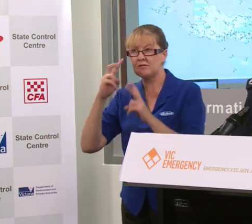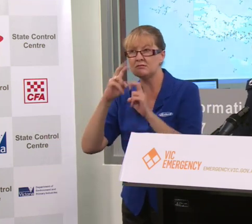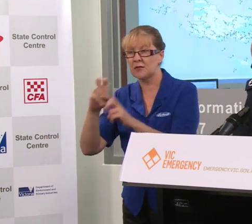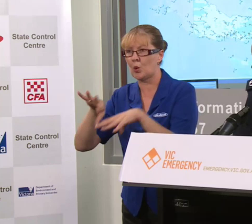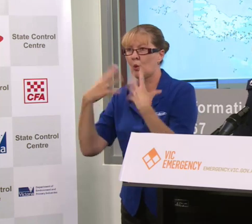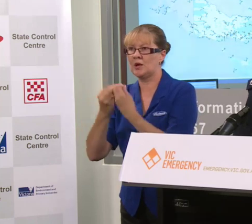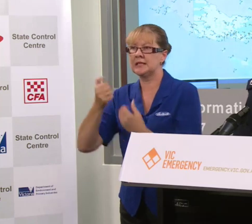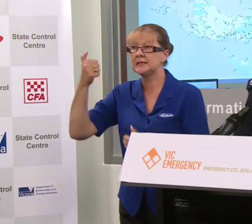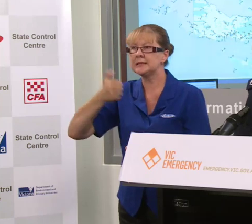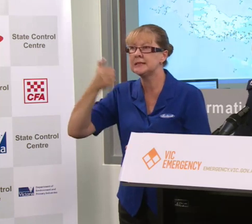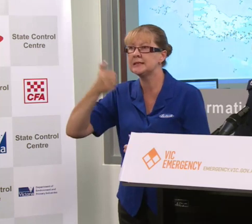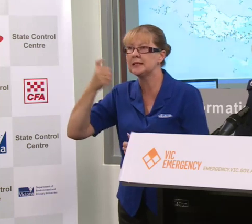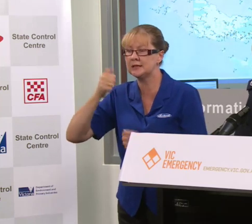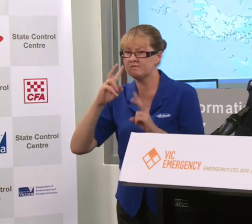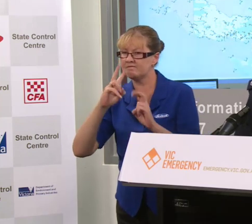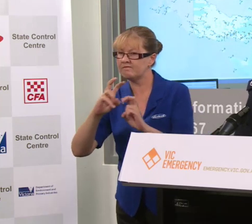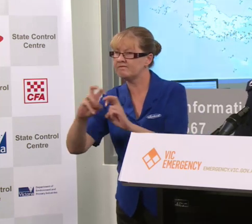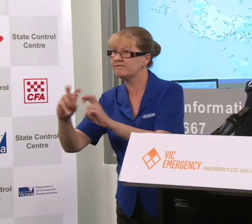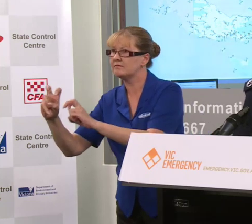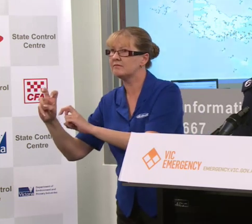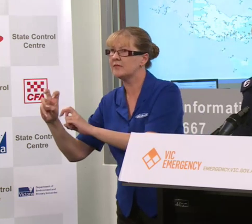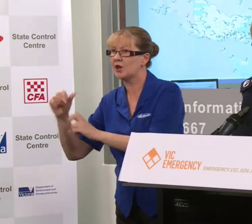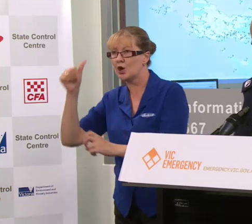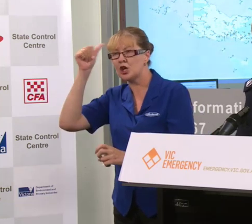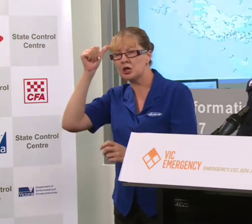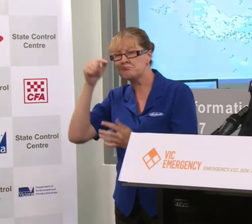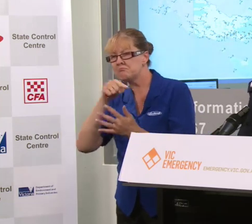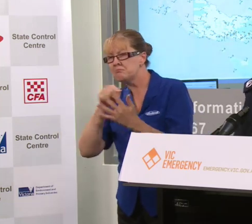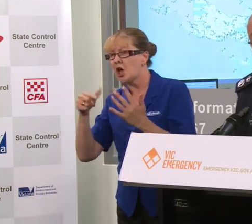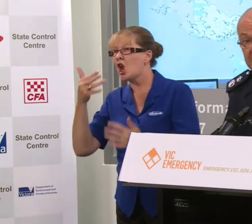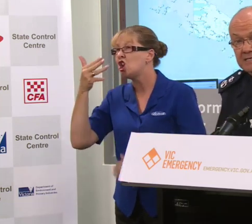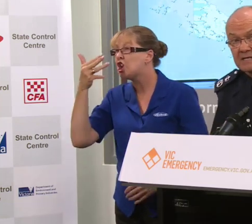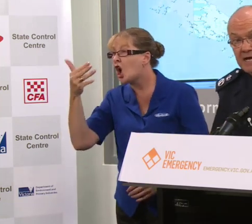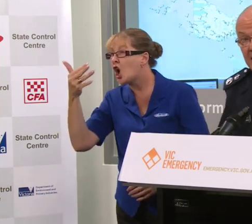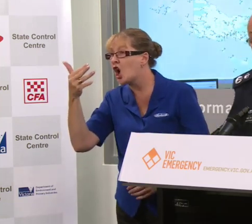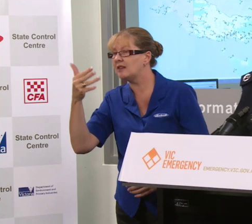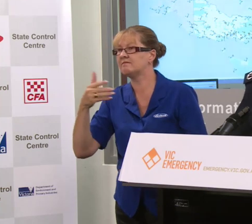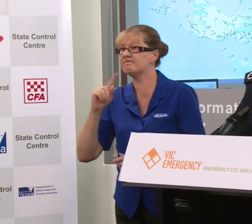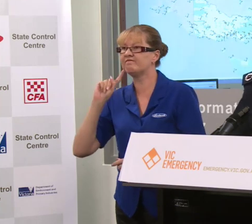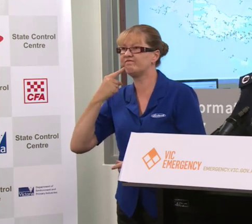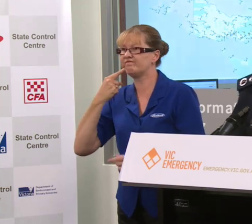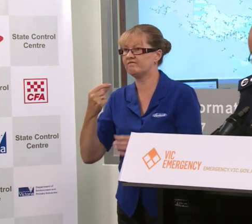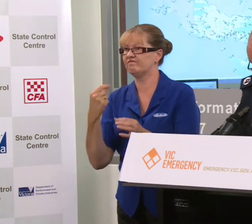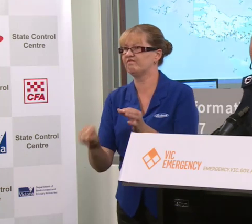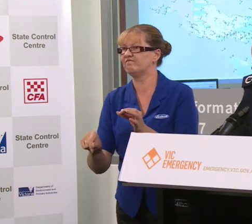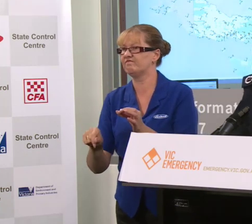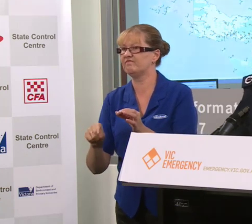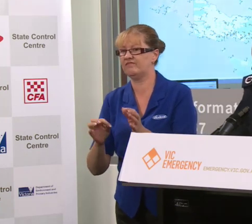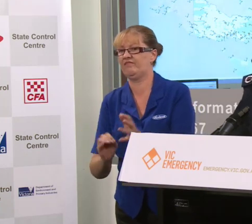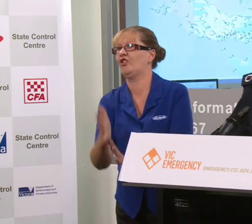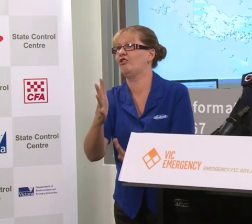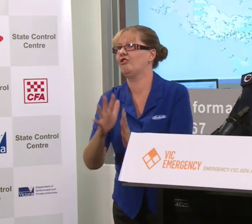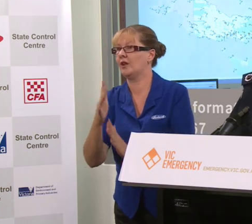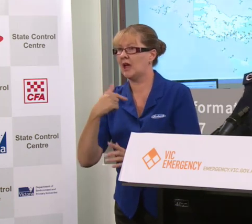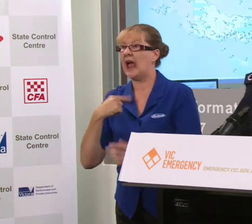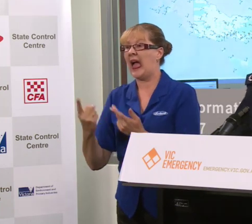investigations underway. We are comfortable that 9 of those have been deliberately lit, and we're assessing a further 7